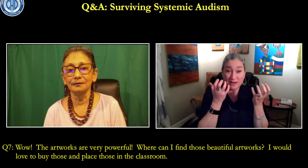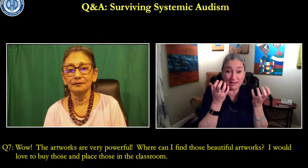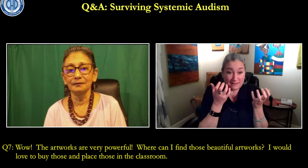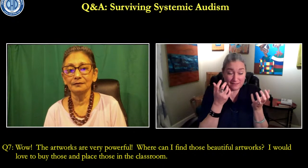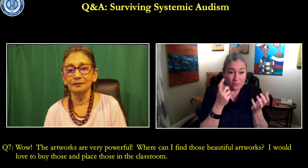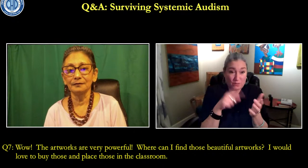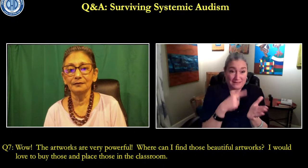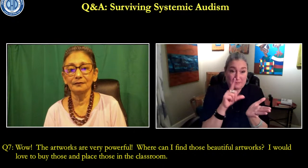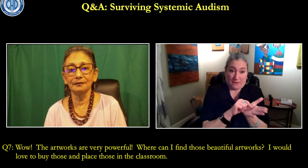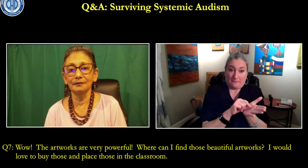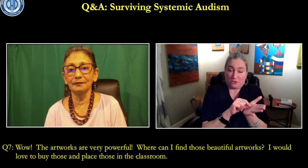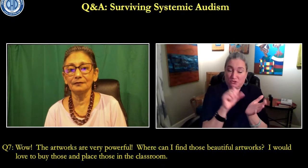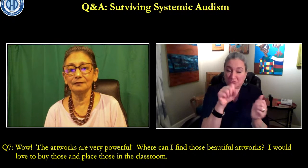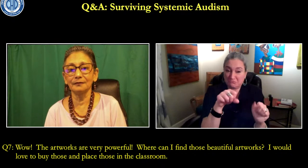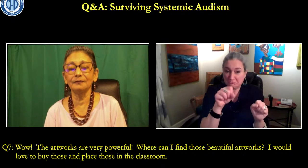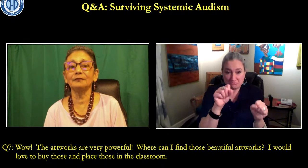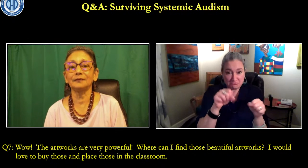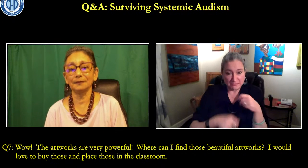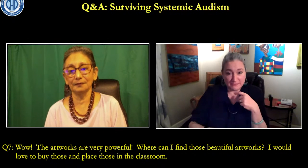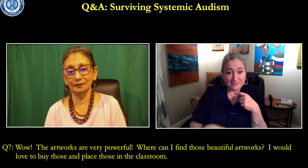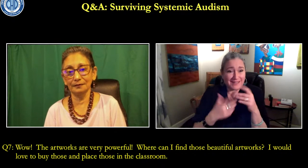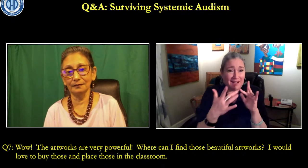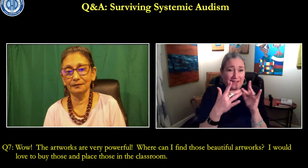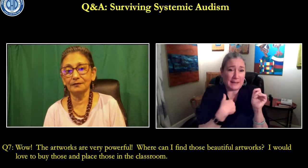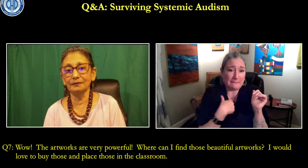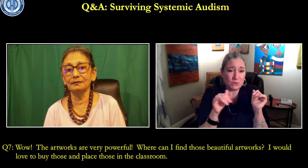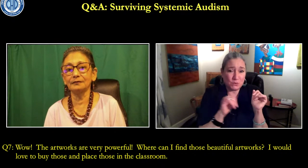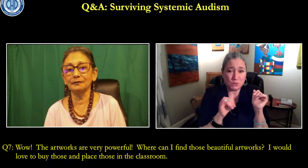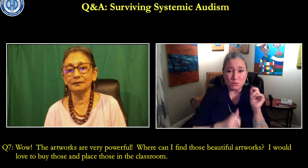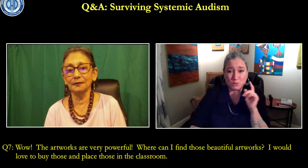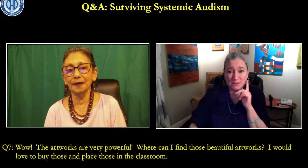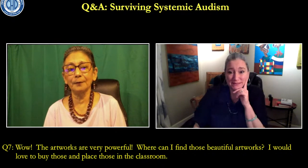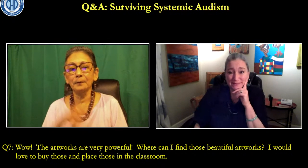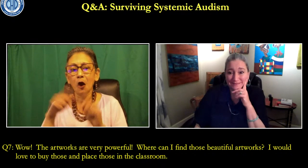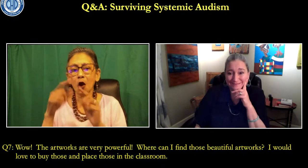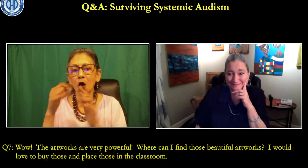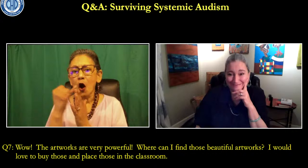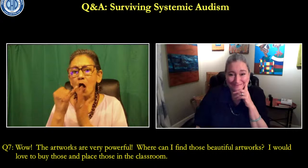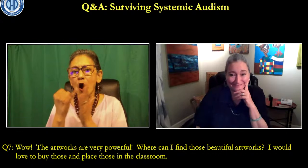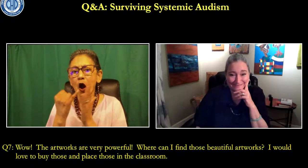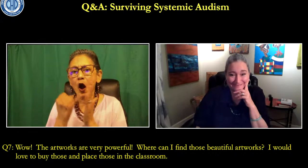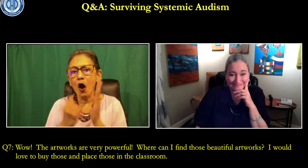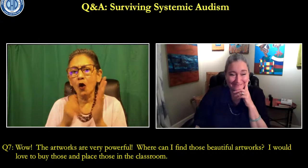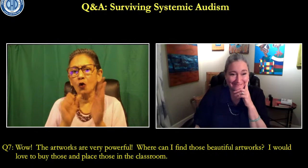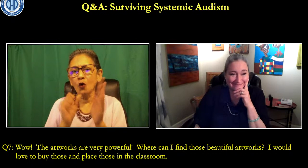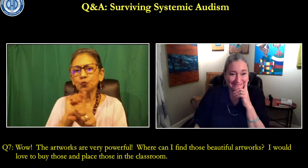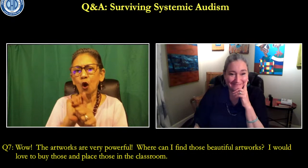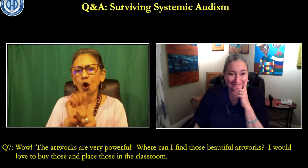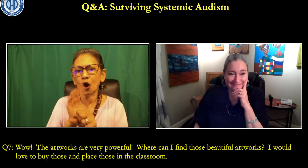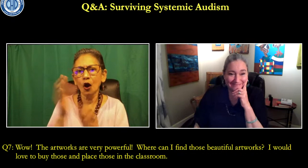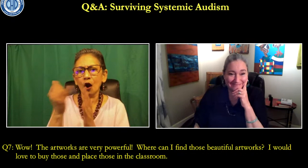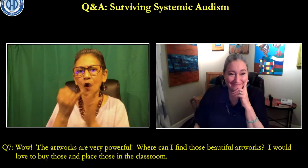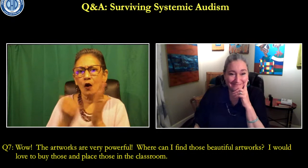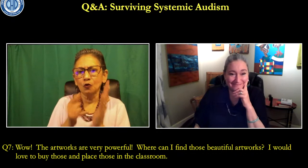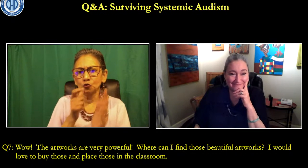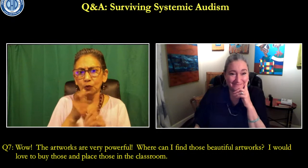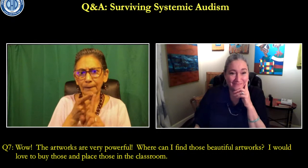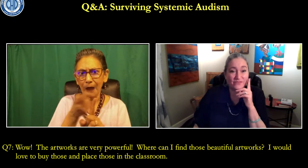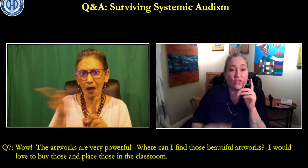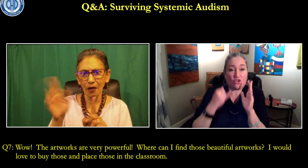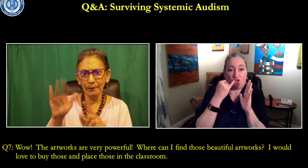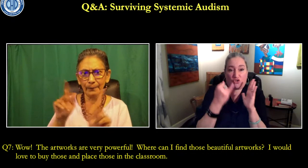once the dissertation is published, then people are able to use it in whatever ways they want. Feel free to contact me